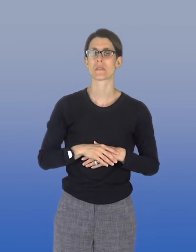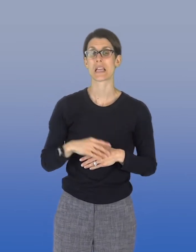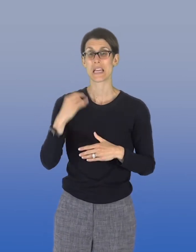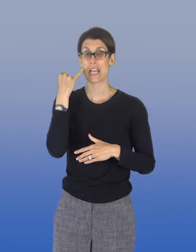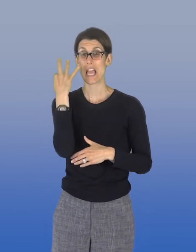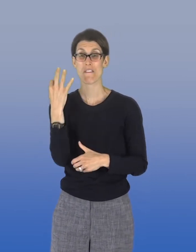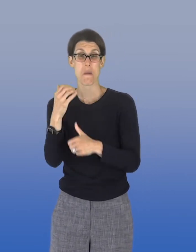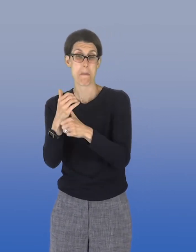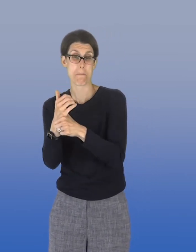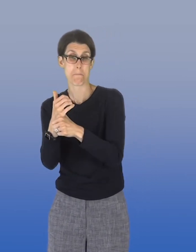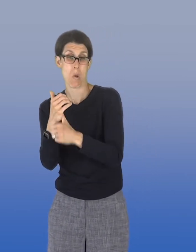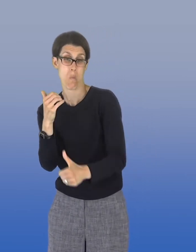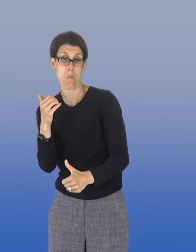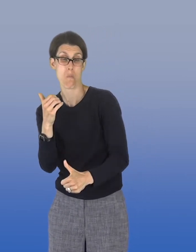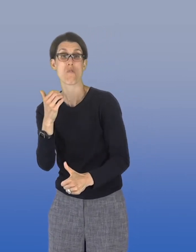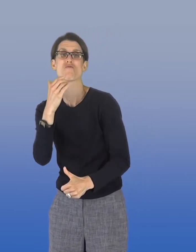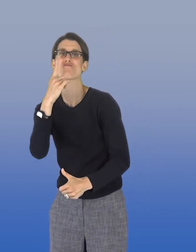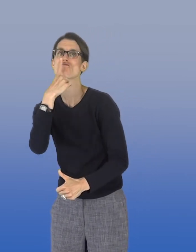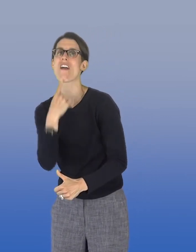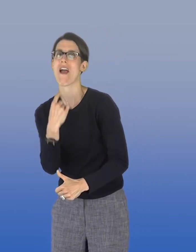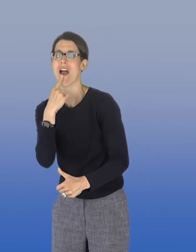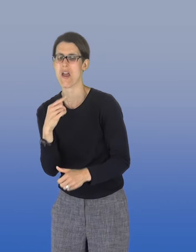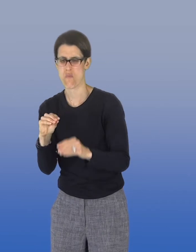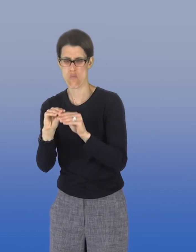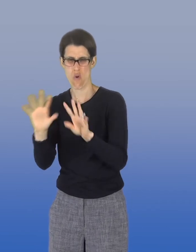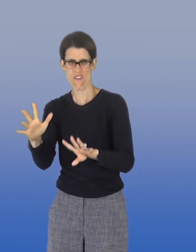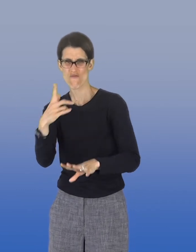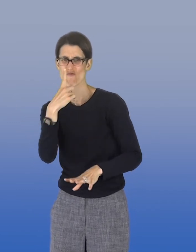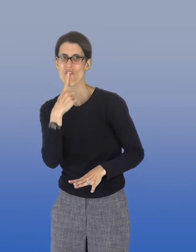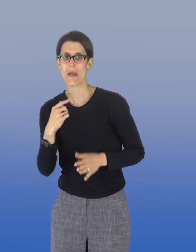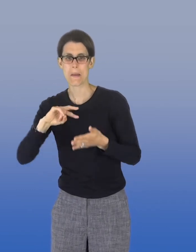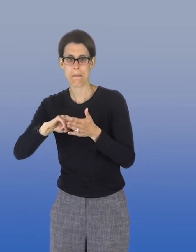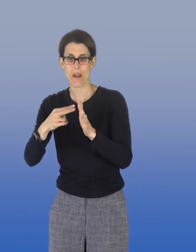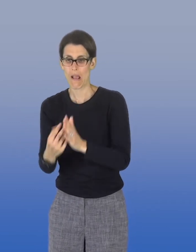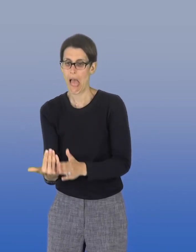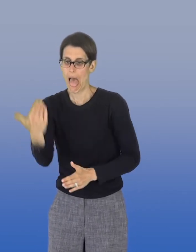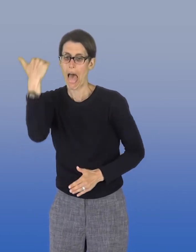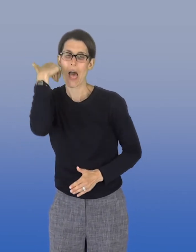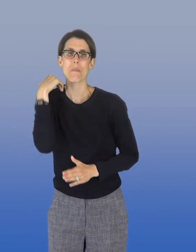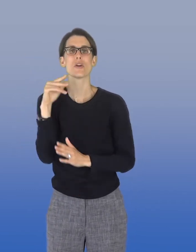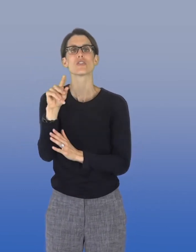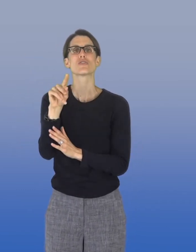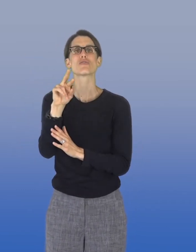If they are eating krill, which are red, their poop is bright red.